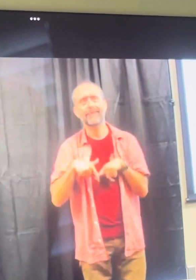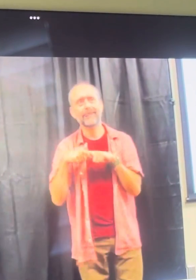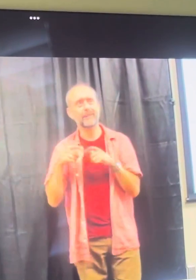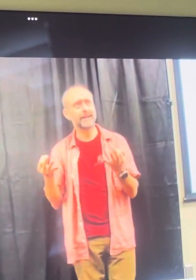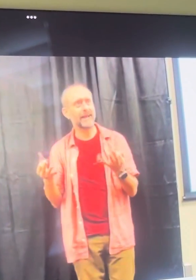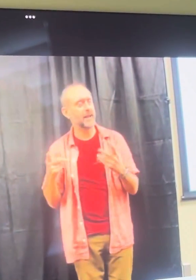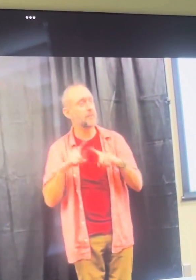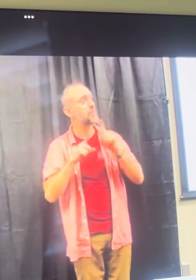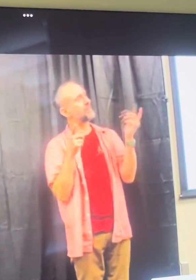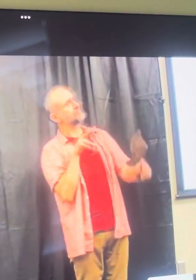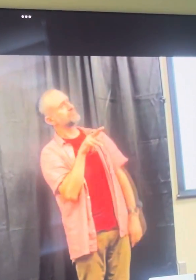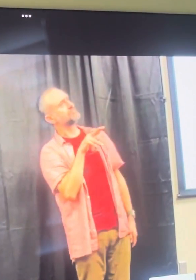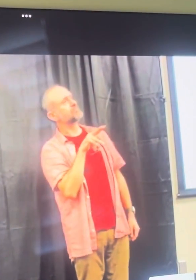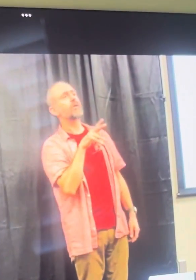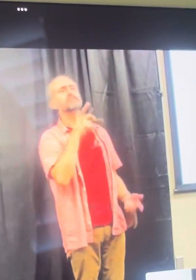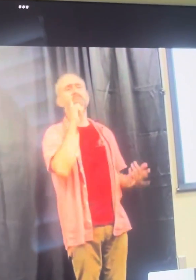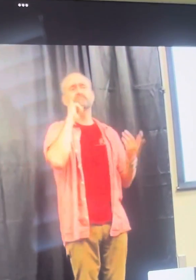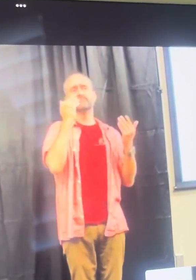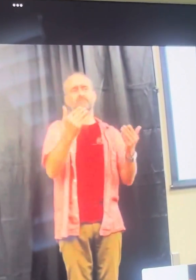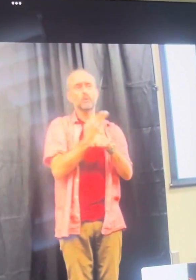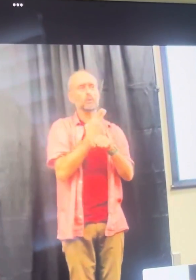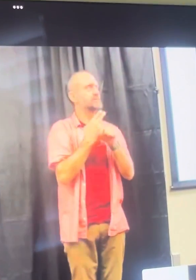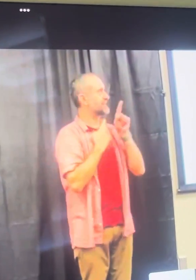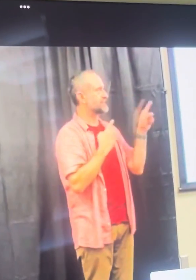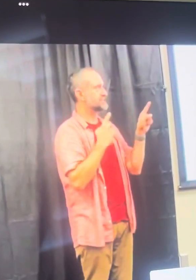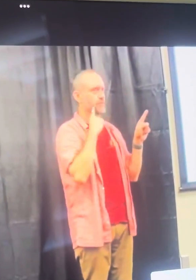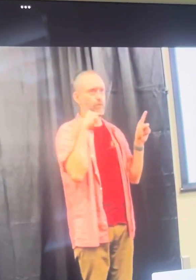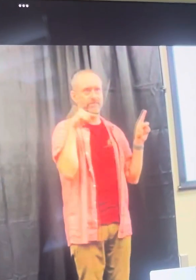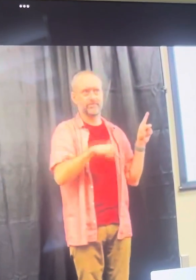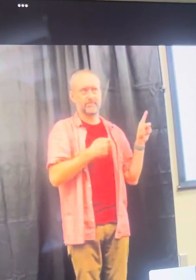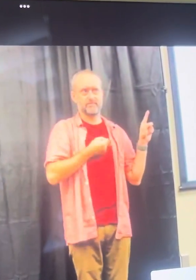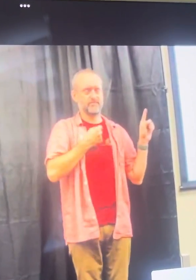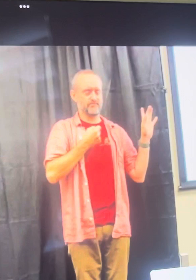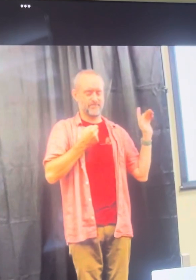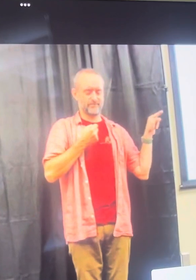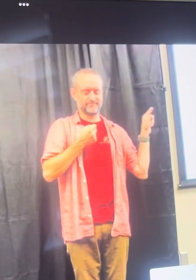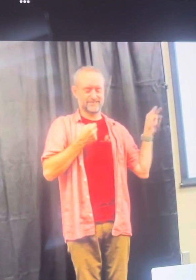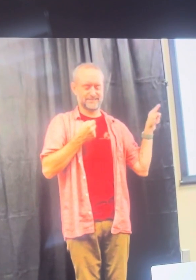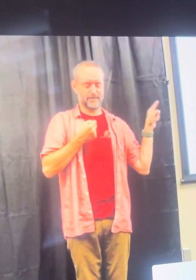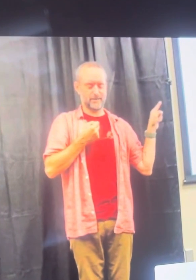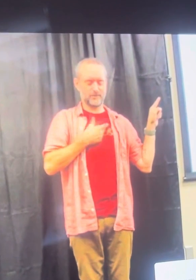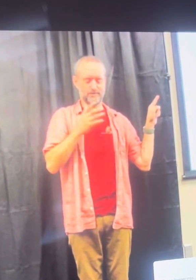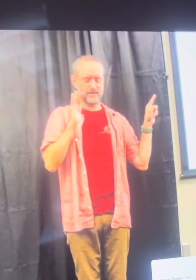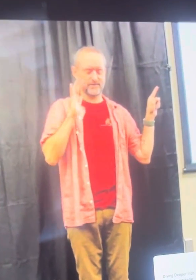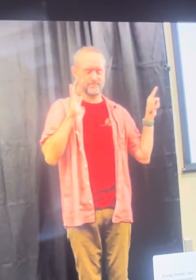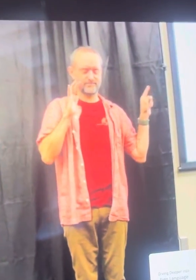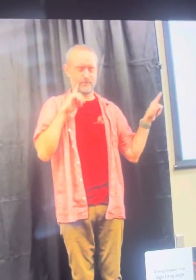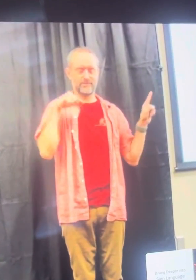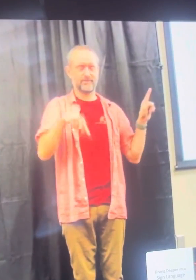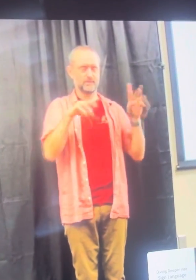meditation time and pause my meditation and, saw the butterfly, took a picture and wanted to take a